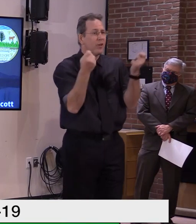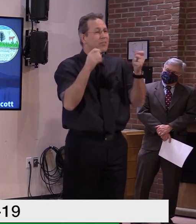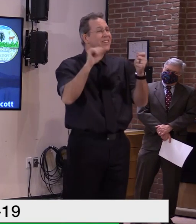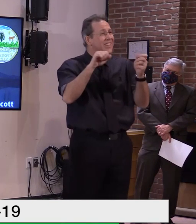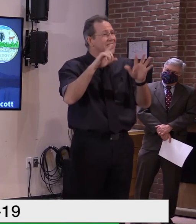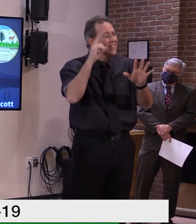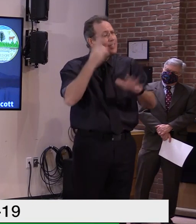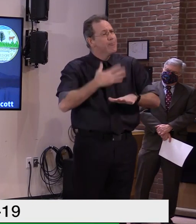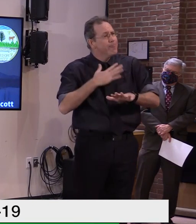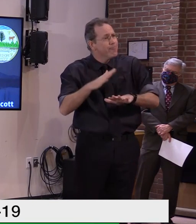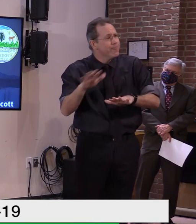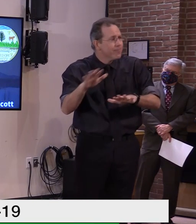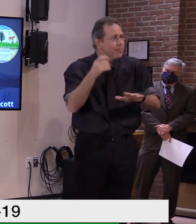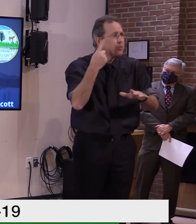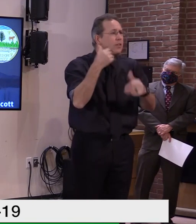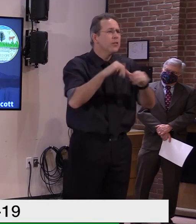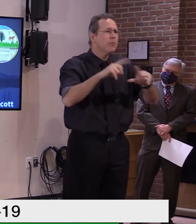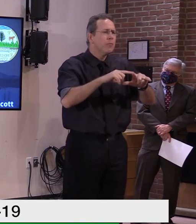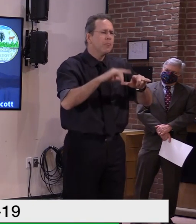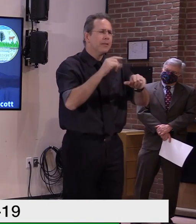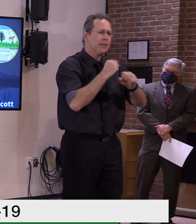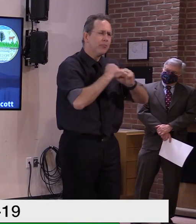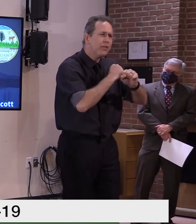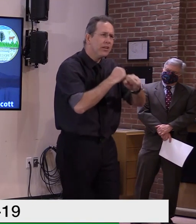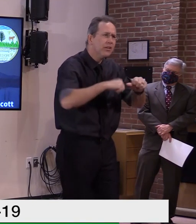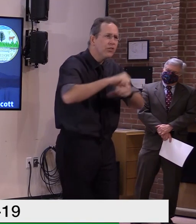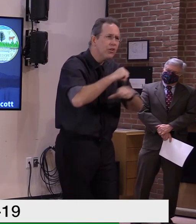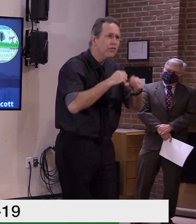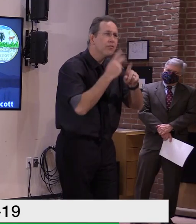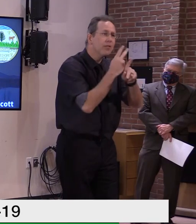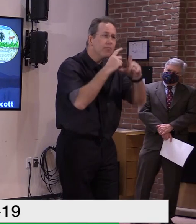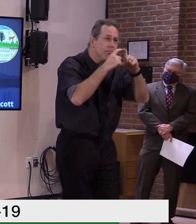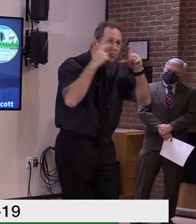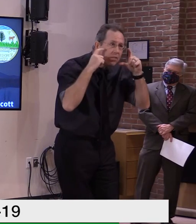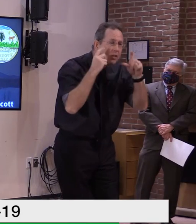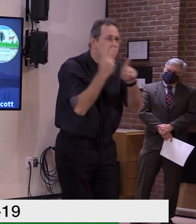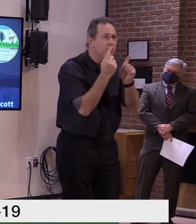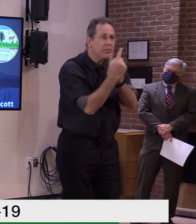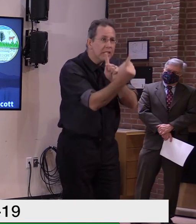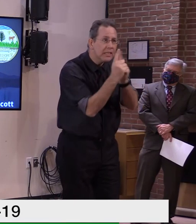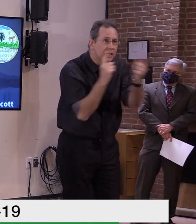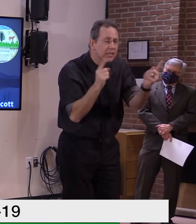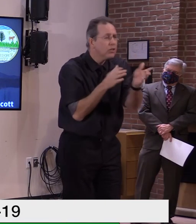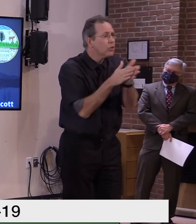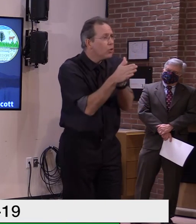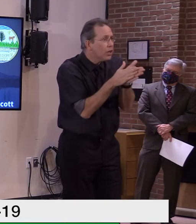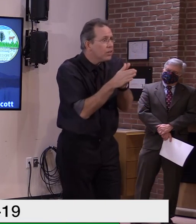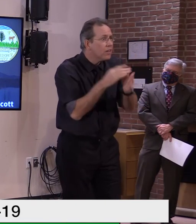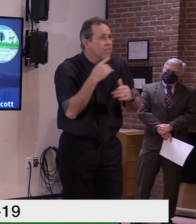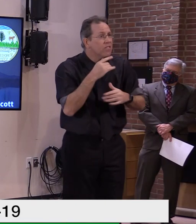ones, and neighbors. I'm so grateful to all Vermonters for all you've done